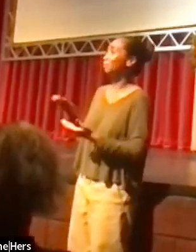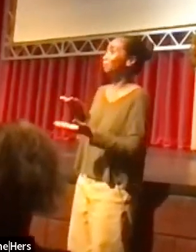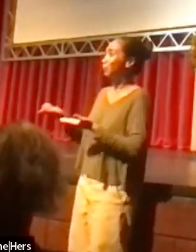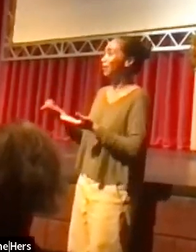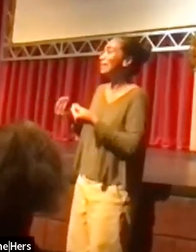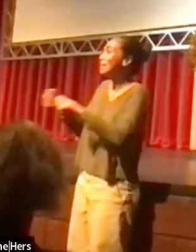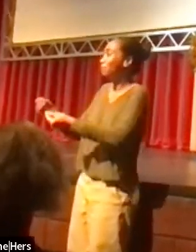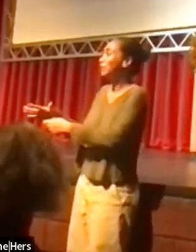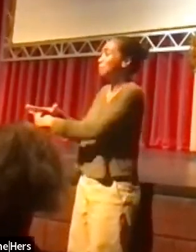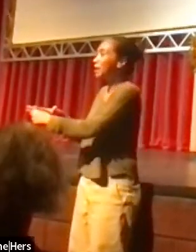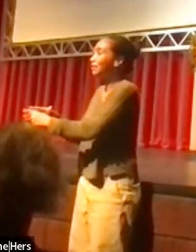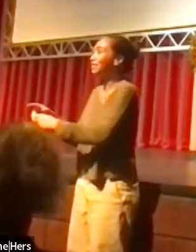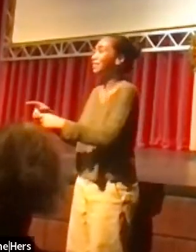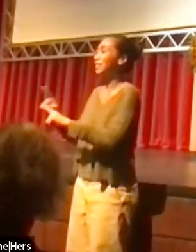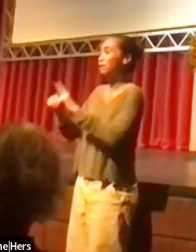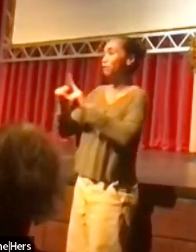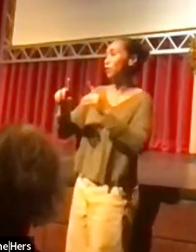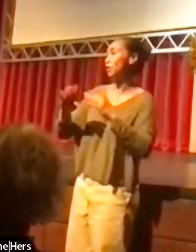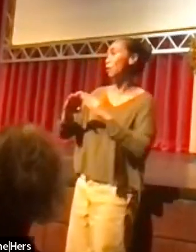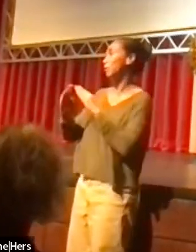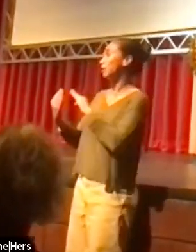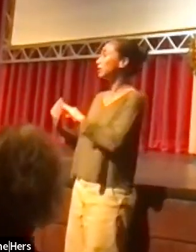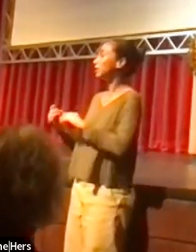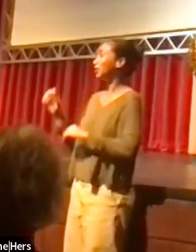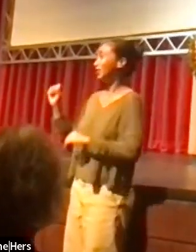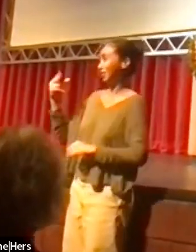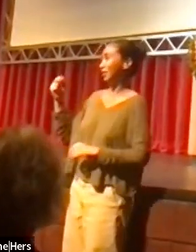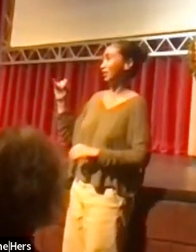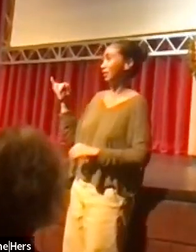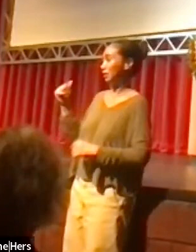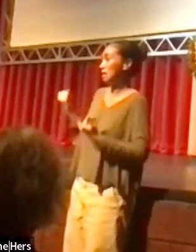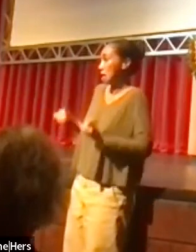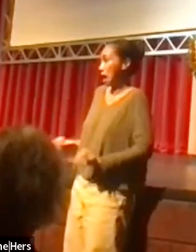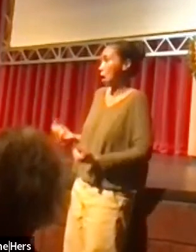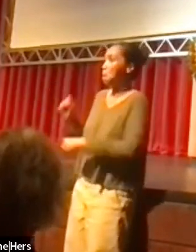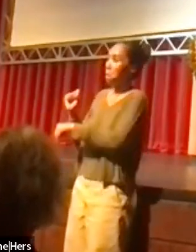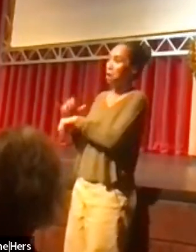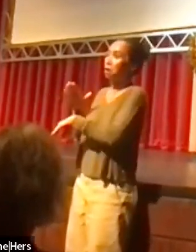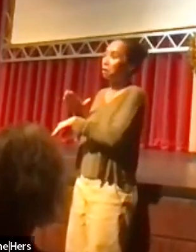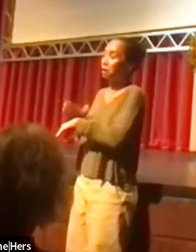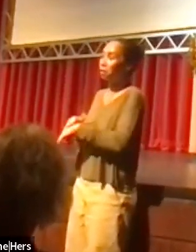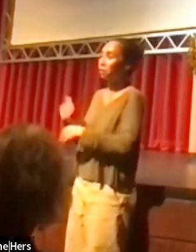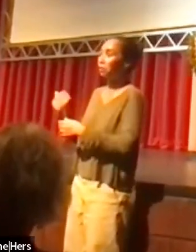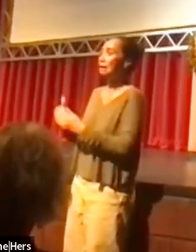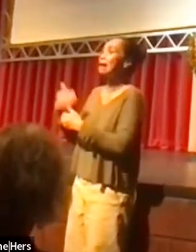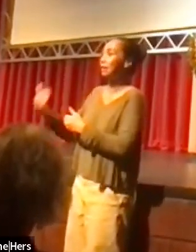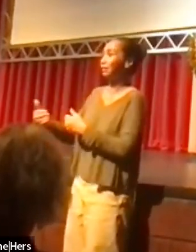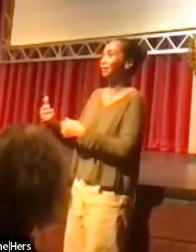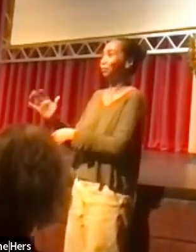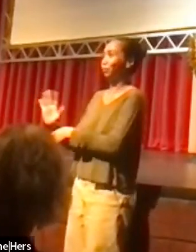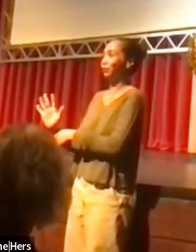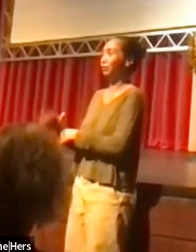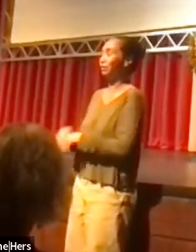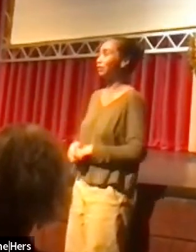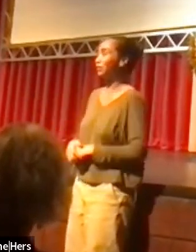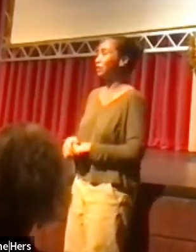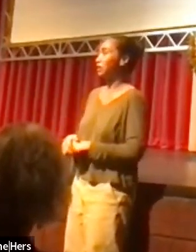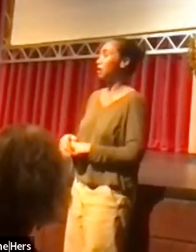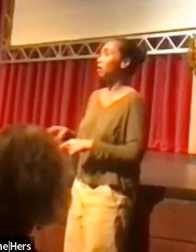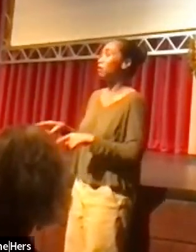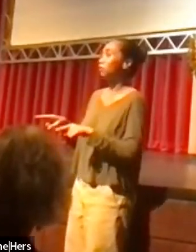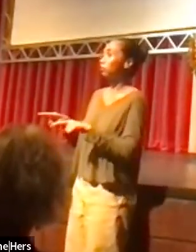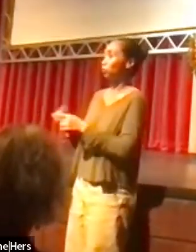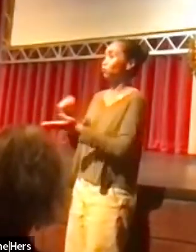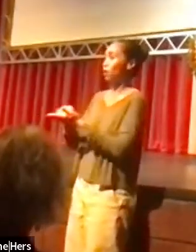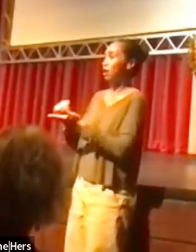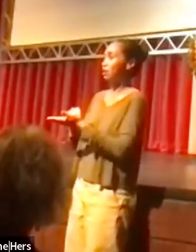providing space for other communities. Shania is now working on her next full-length piece and is also